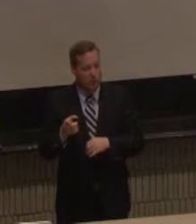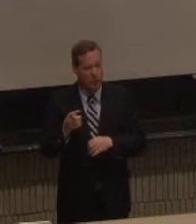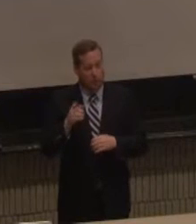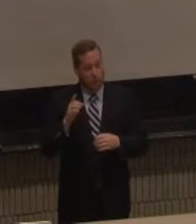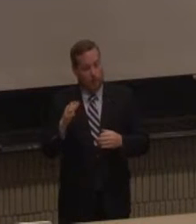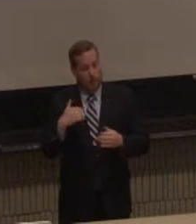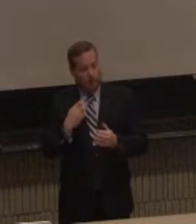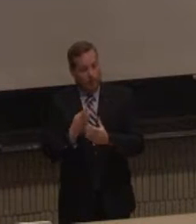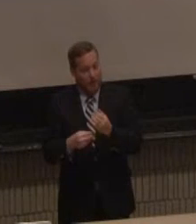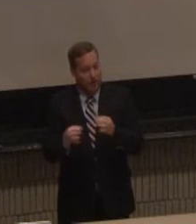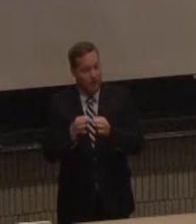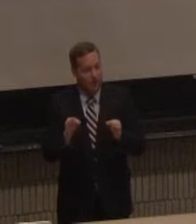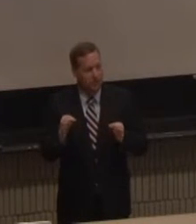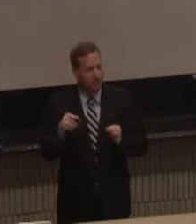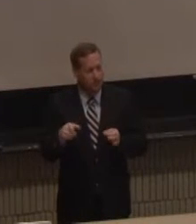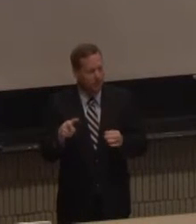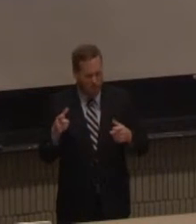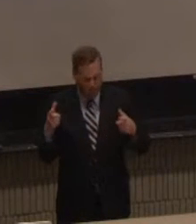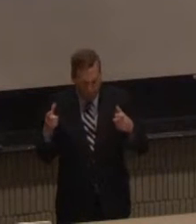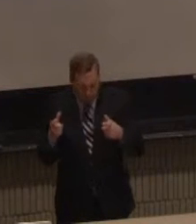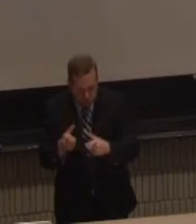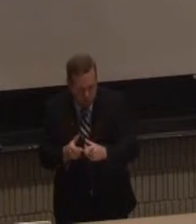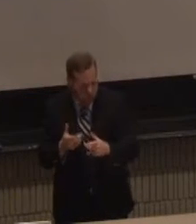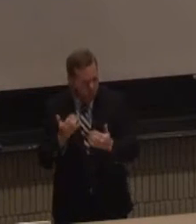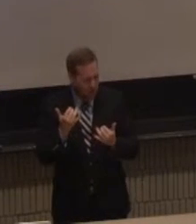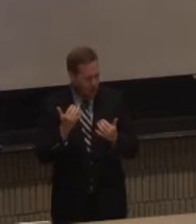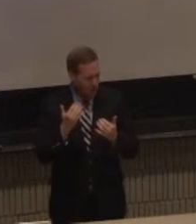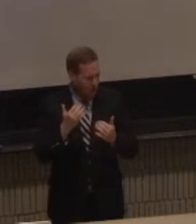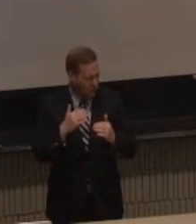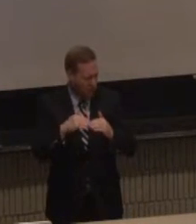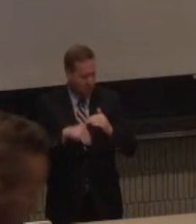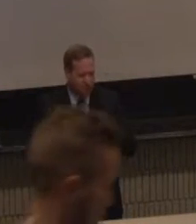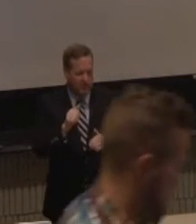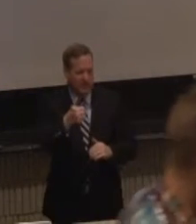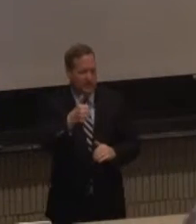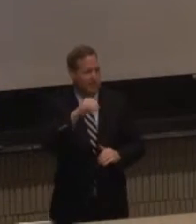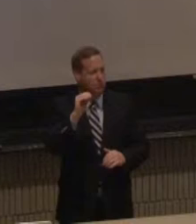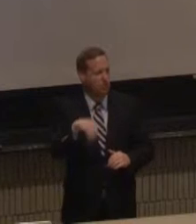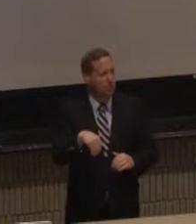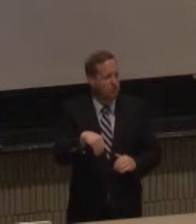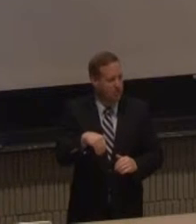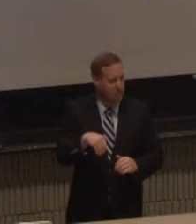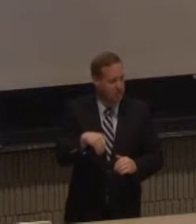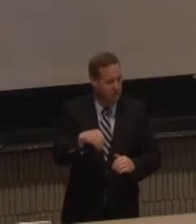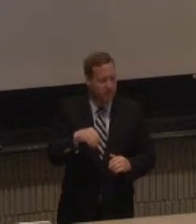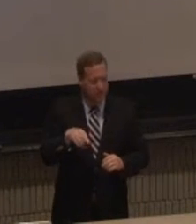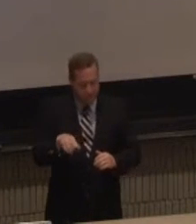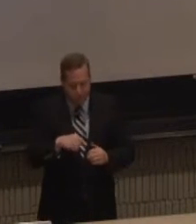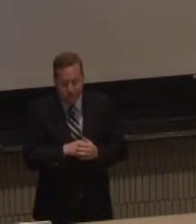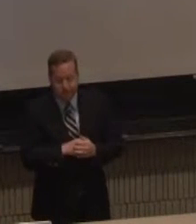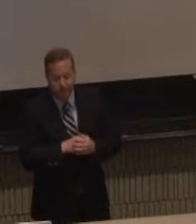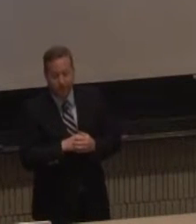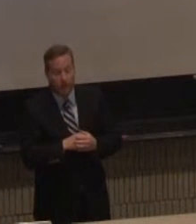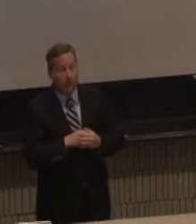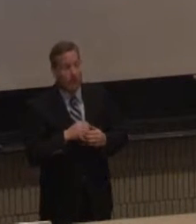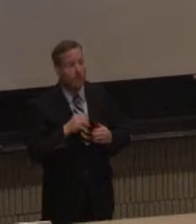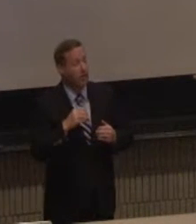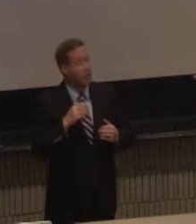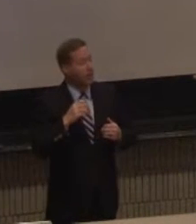route deaf students into mainstream settings. So there are many deaf schools that are going under.